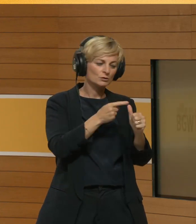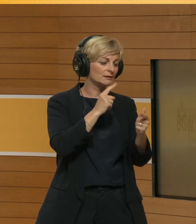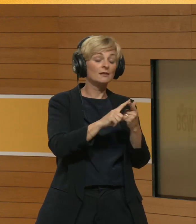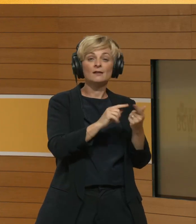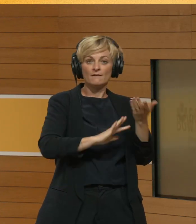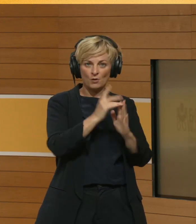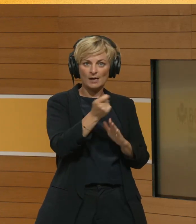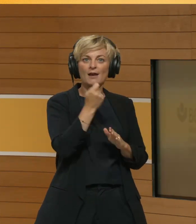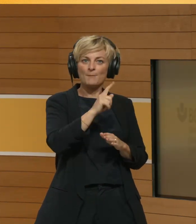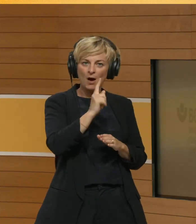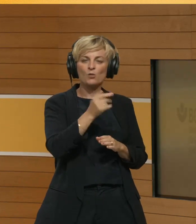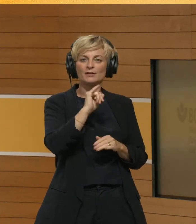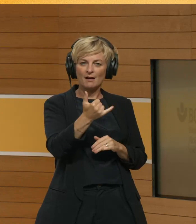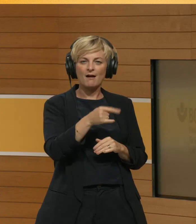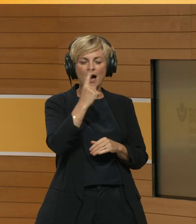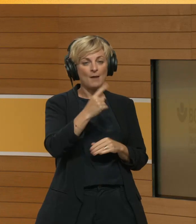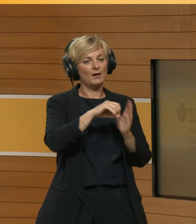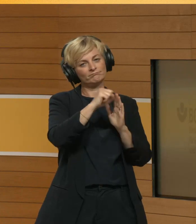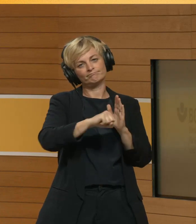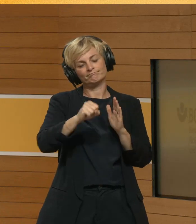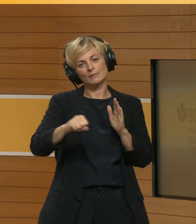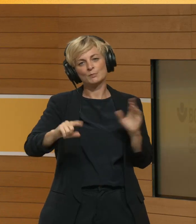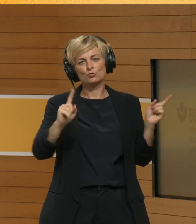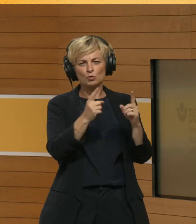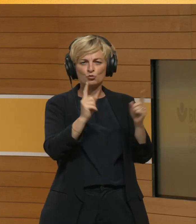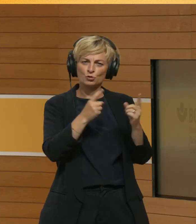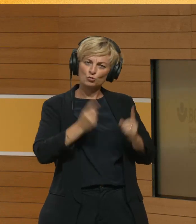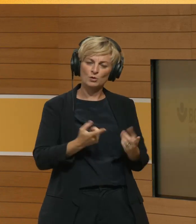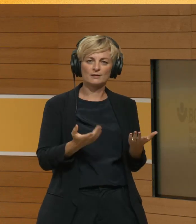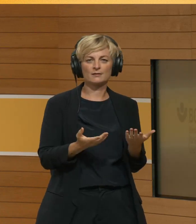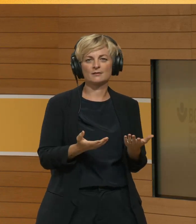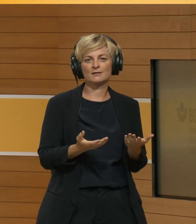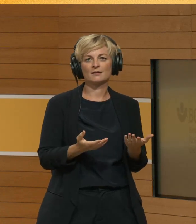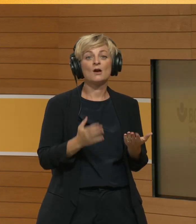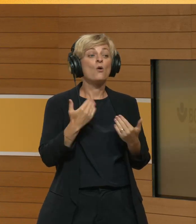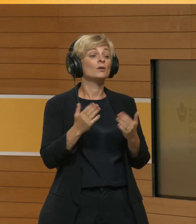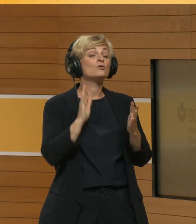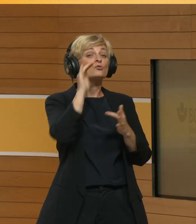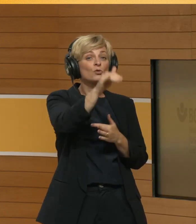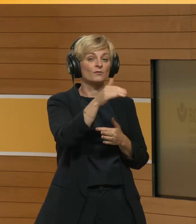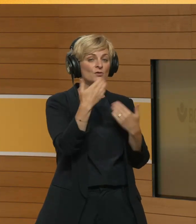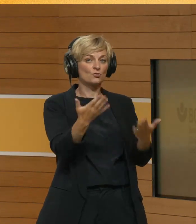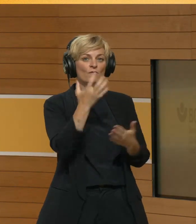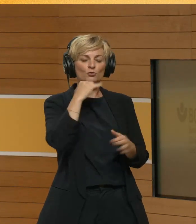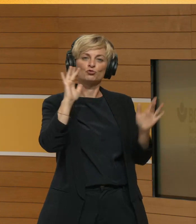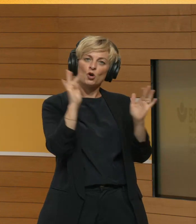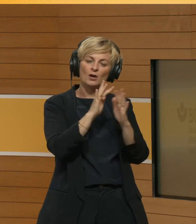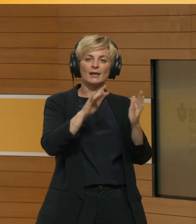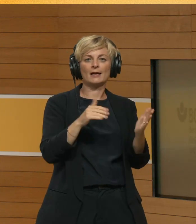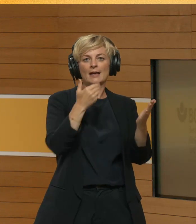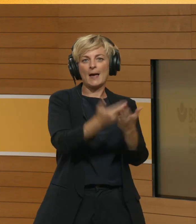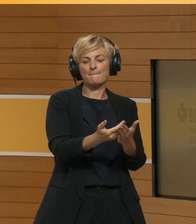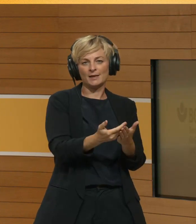prospectively, we want to do them online as e-learning to make it shorter during those 4